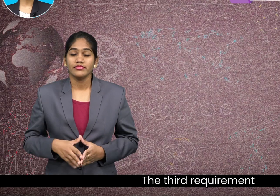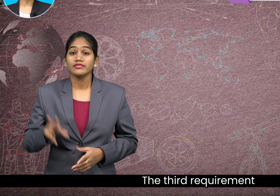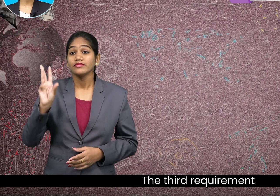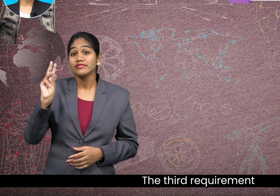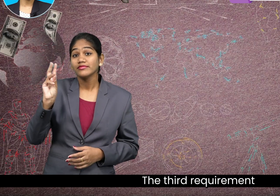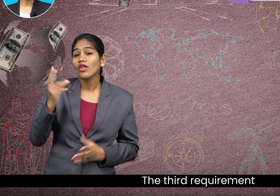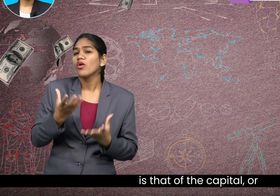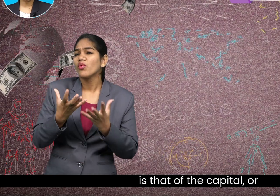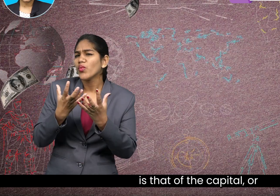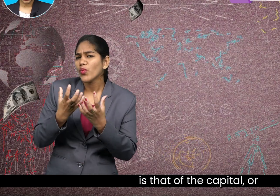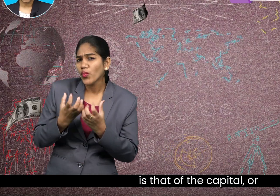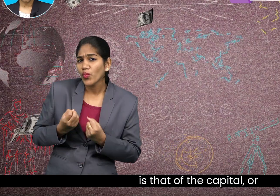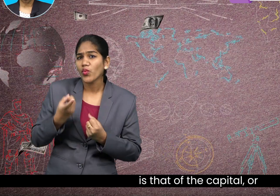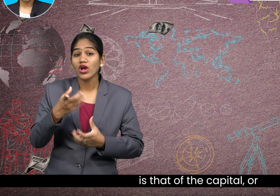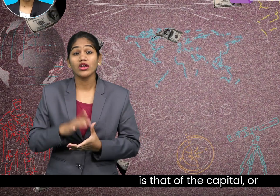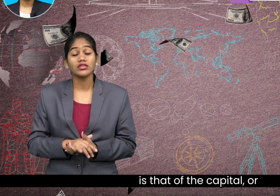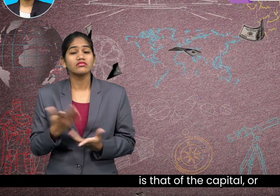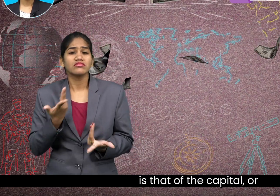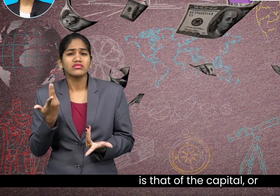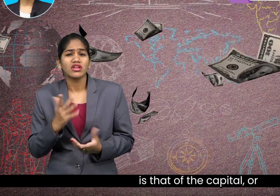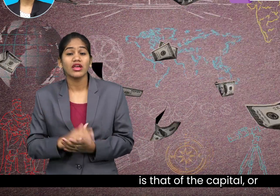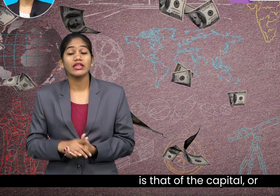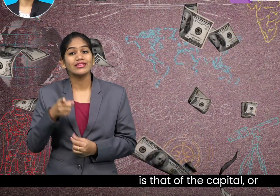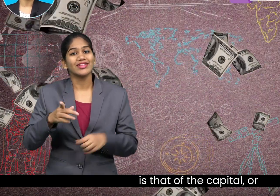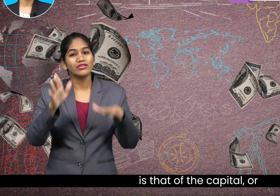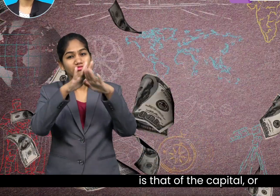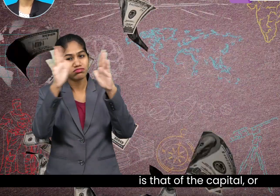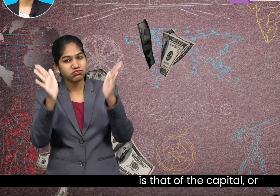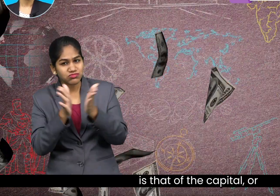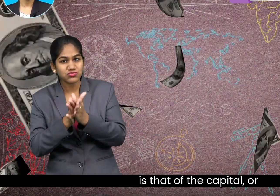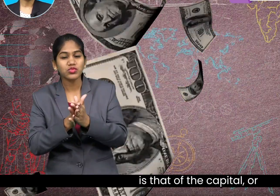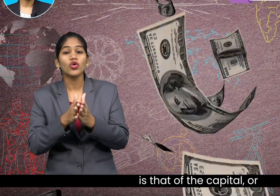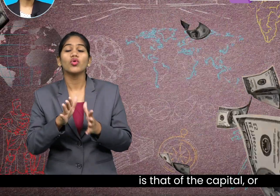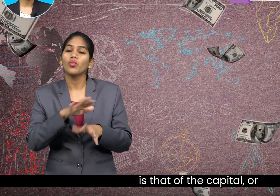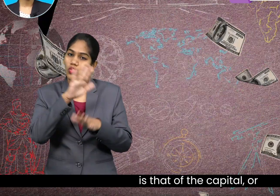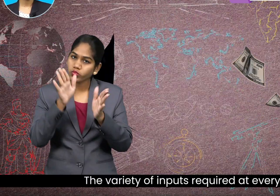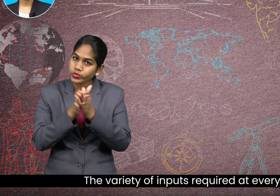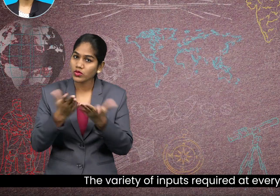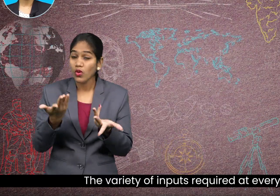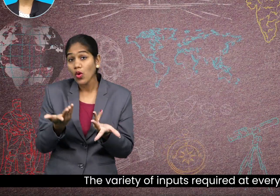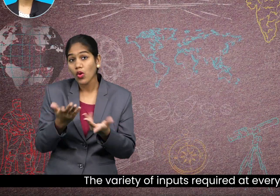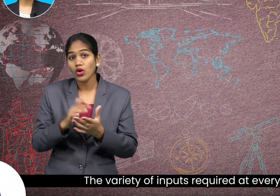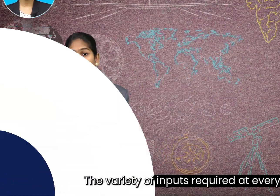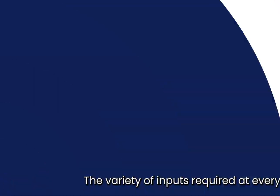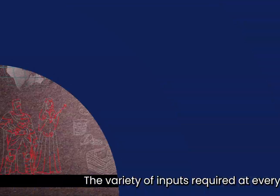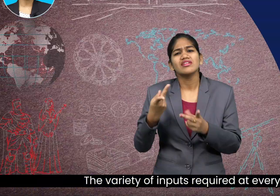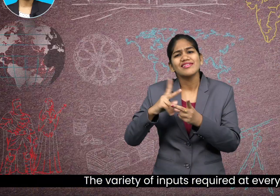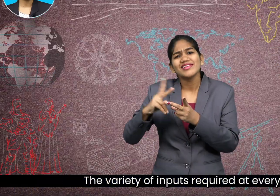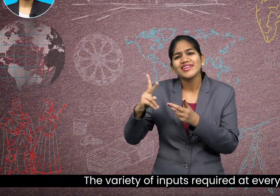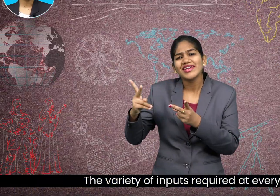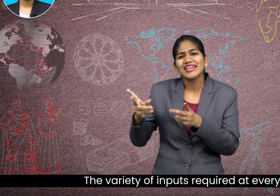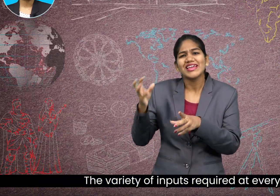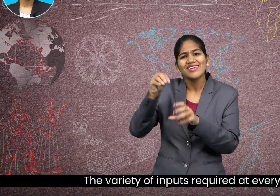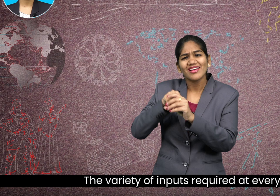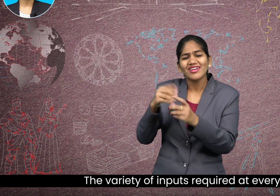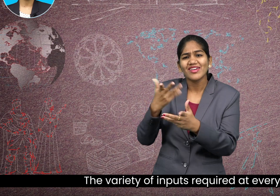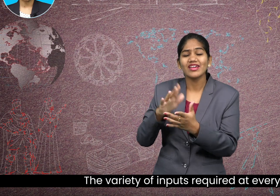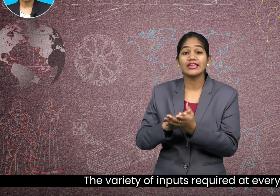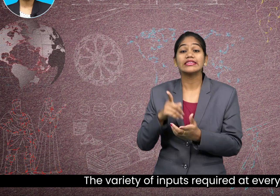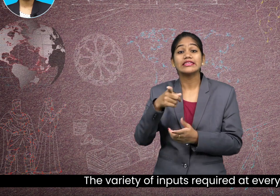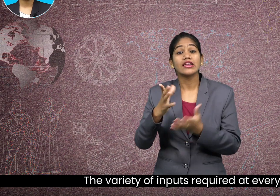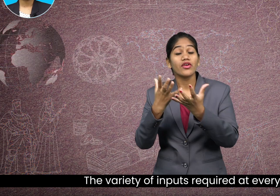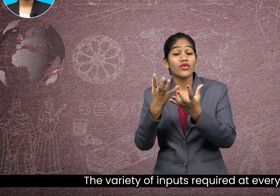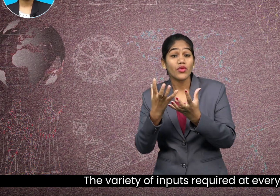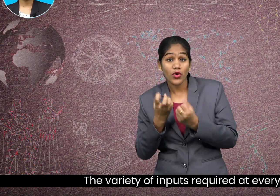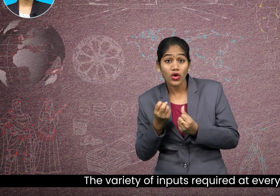The third requirement is that of the capital or the variety of inputs